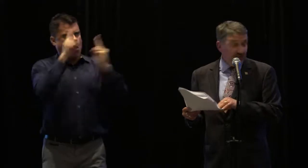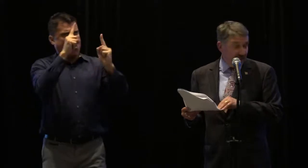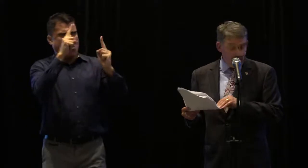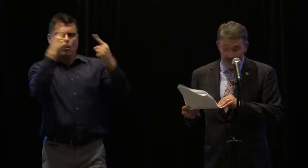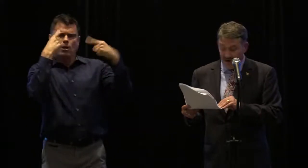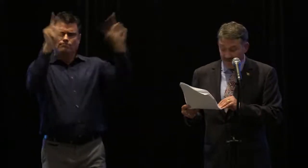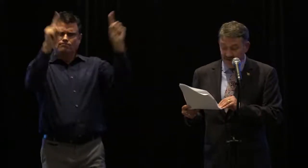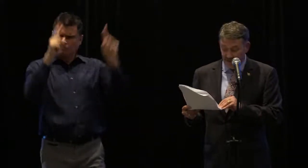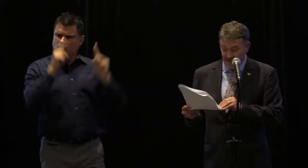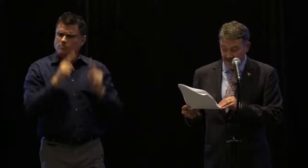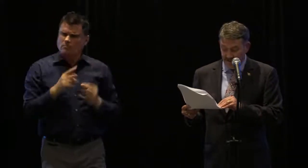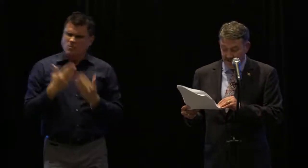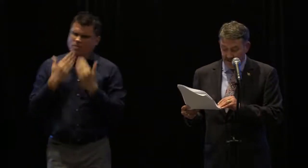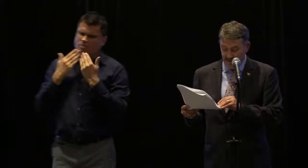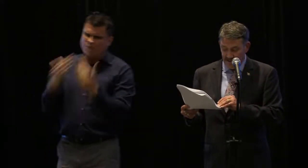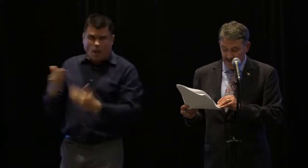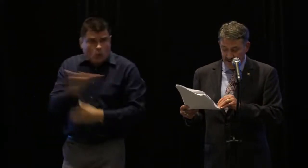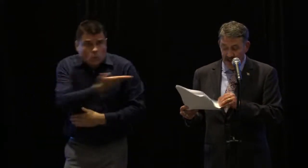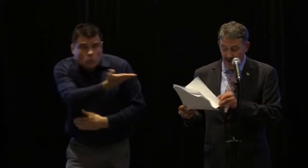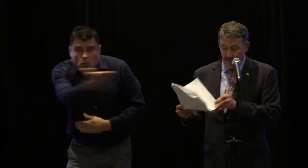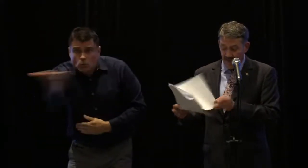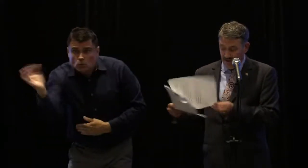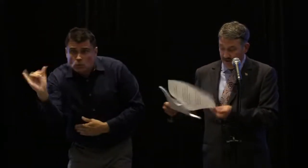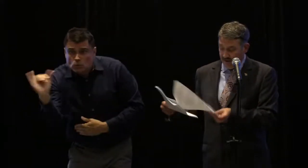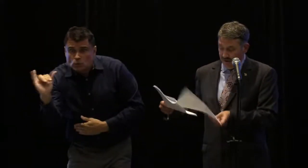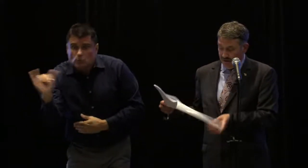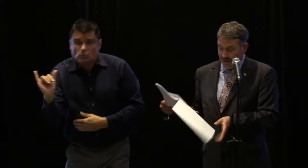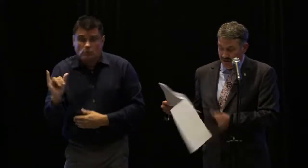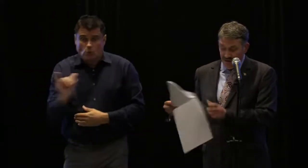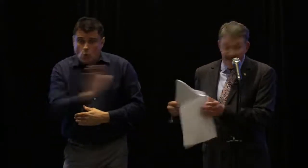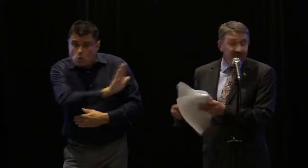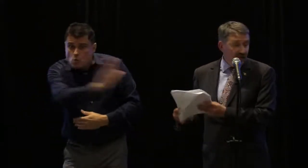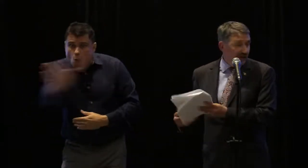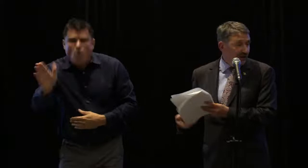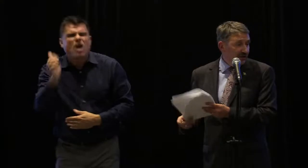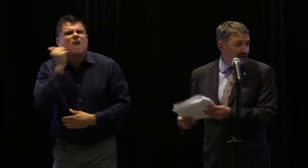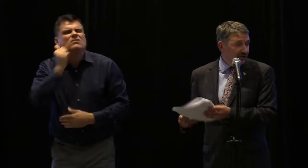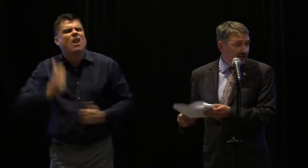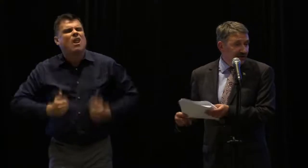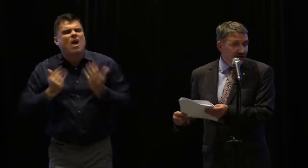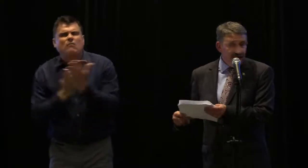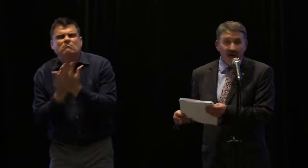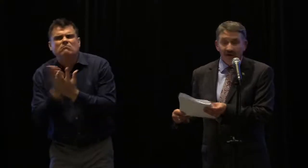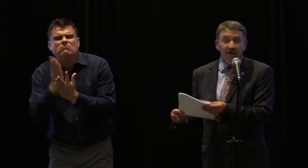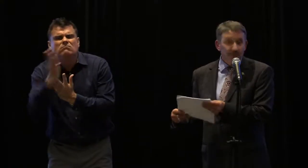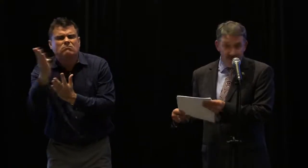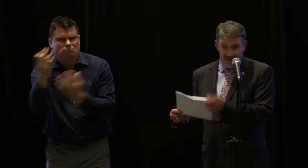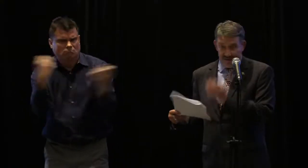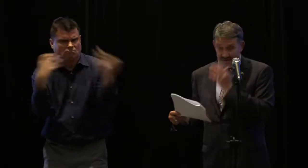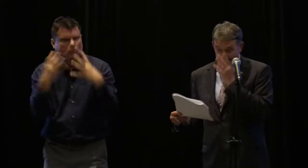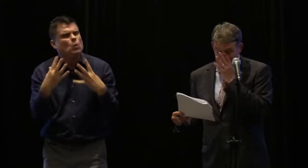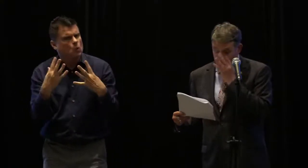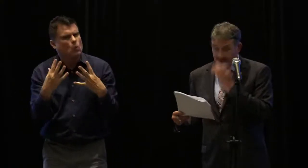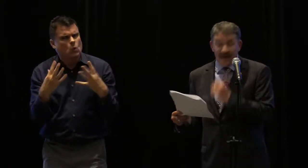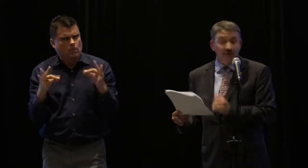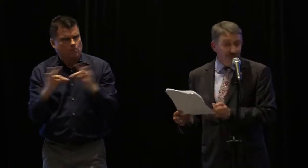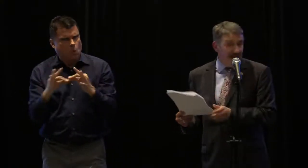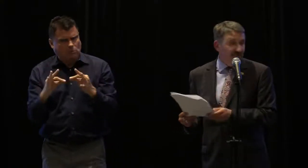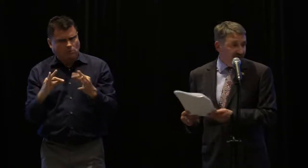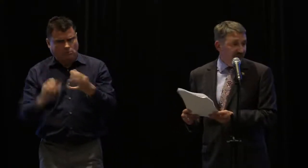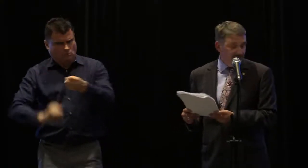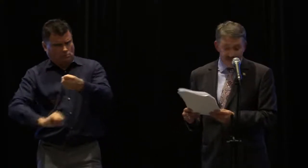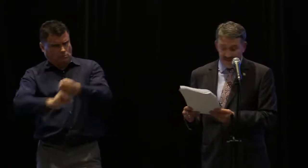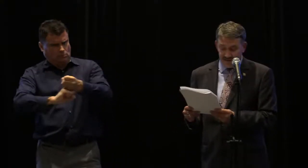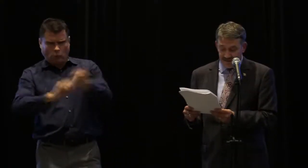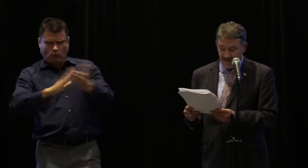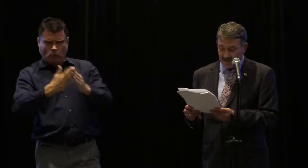the work that you do every day to help each other and other communities that will